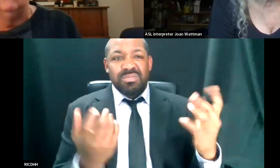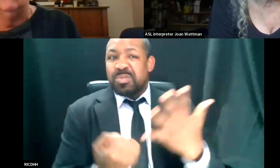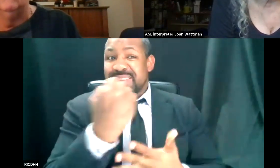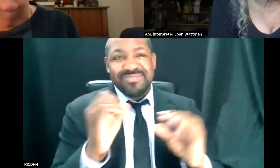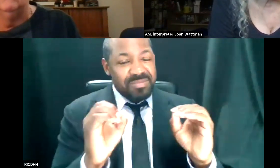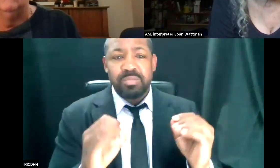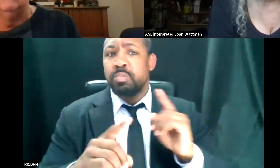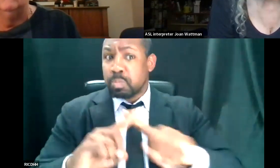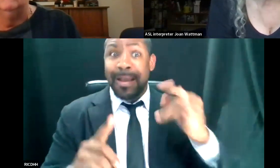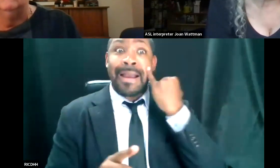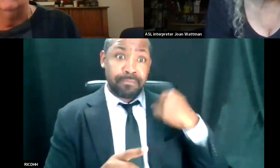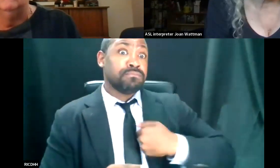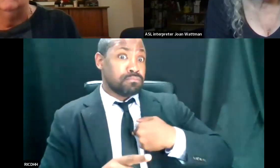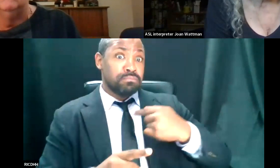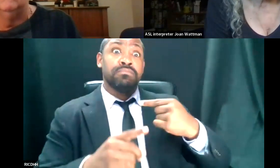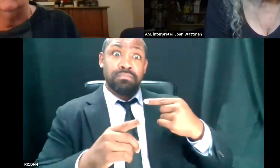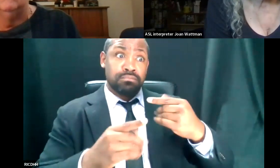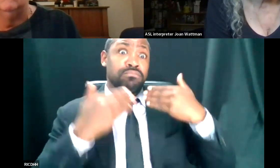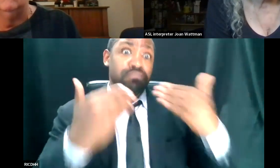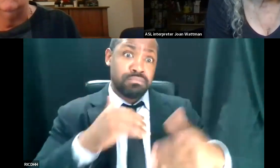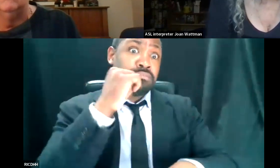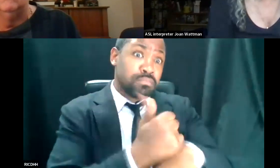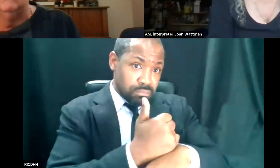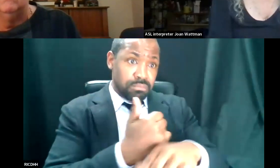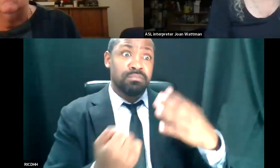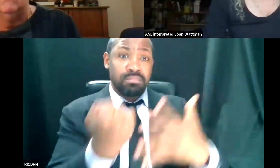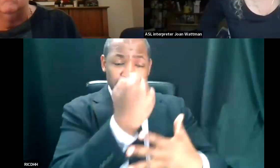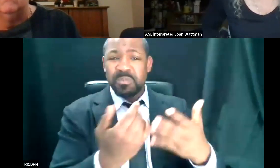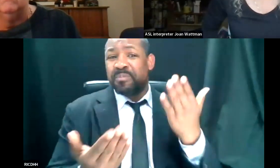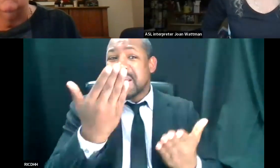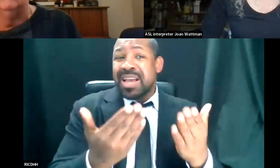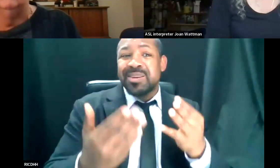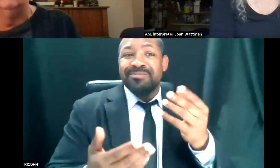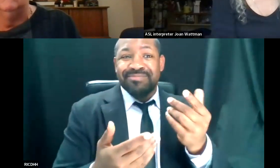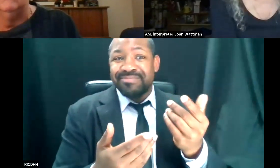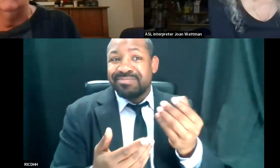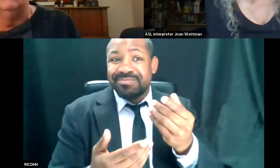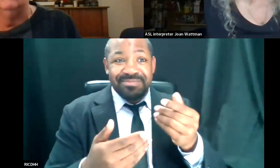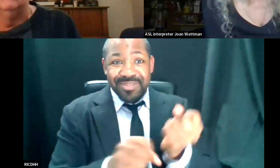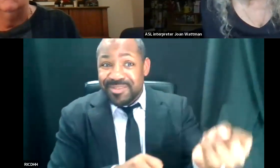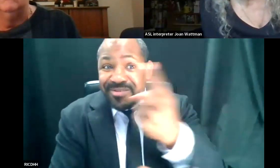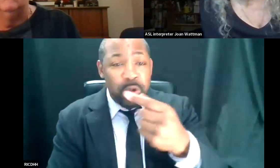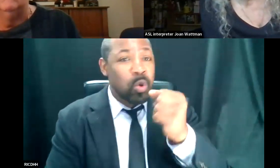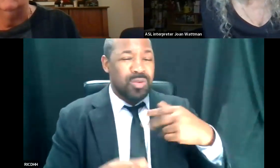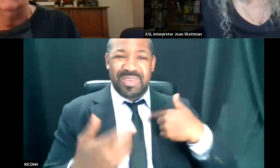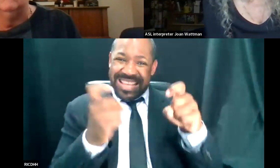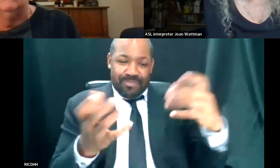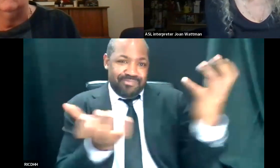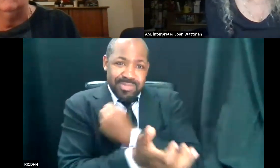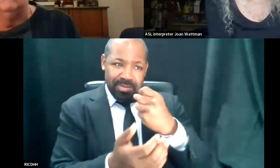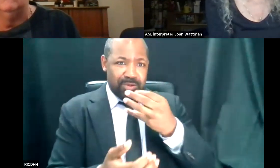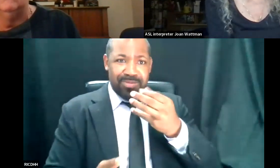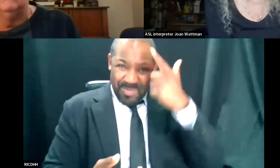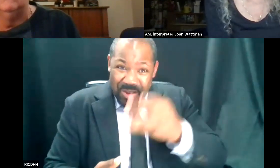on more bills. So there's nothing in the pipeline at this point for us to prioritize. We will be working on bills coming up in the